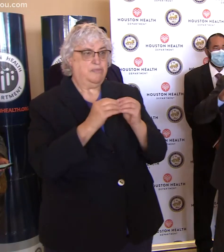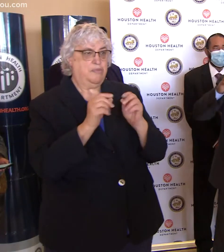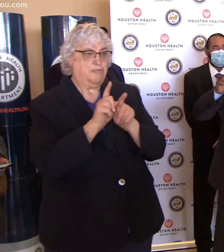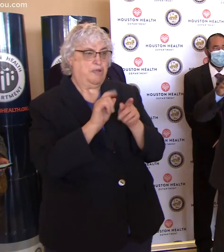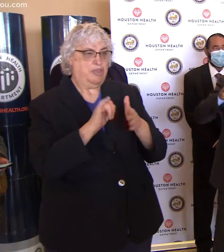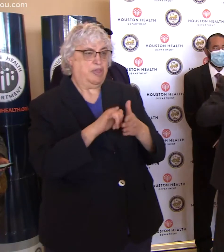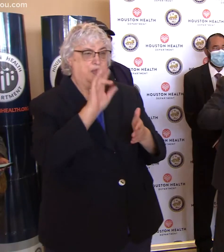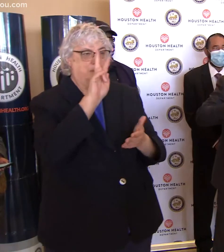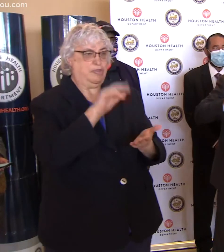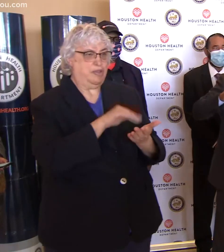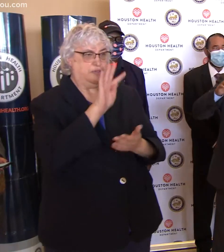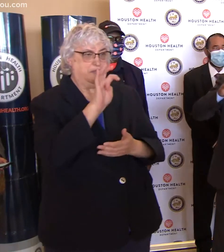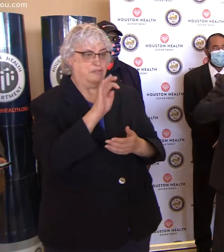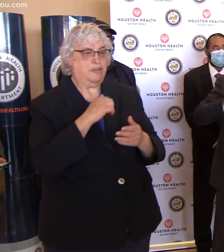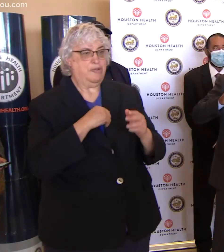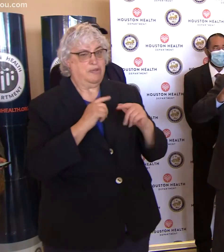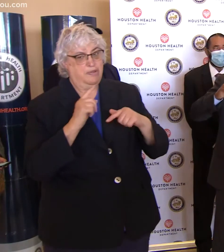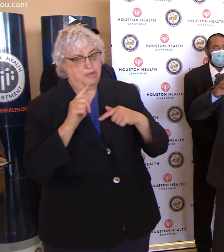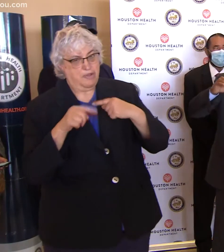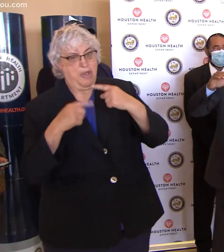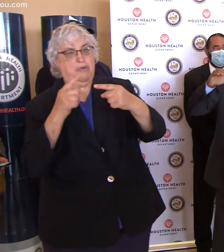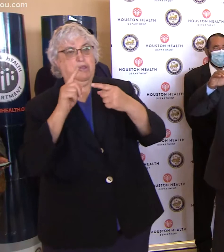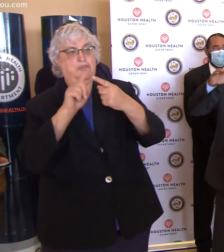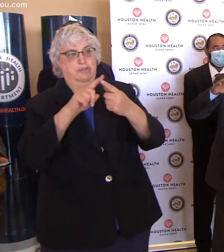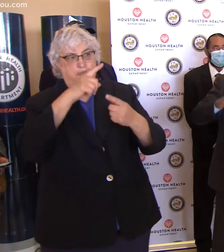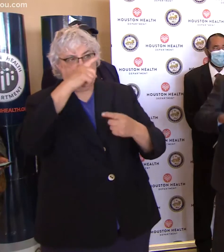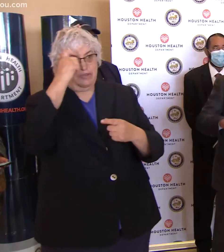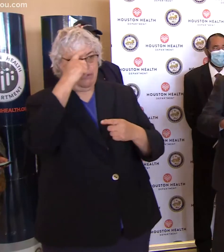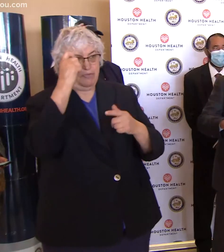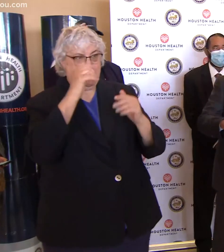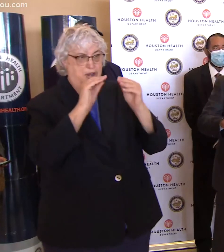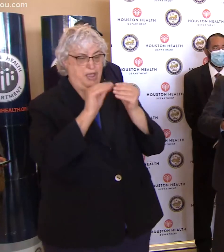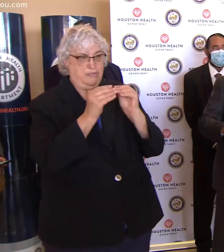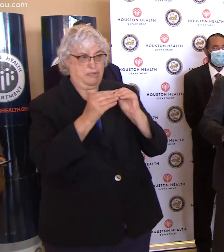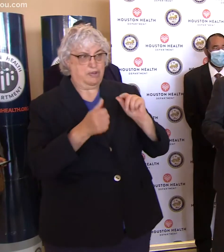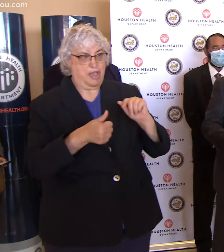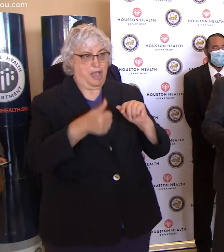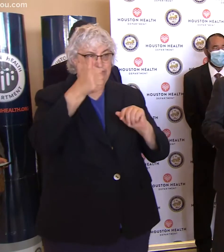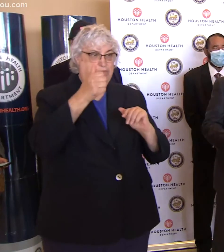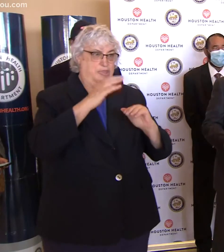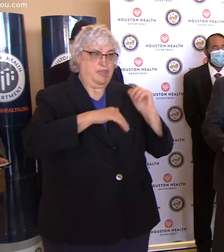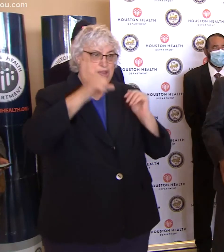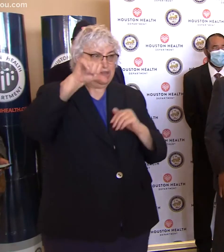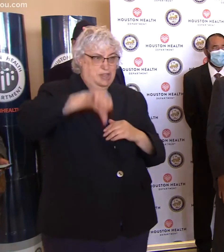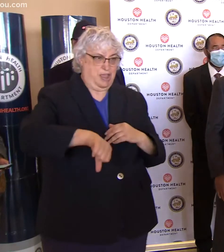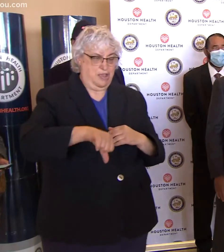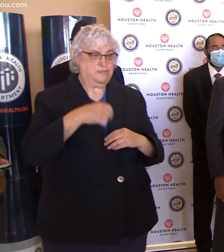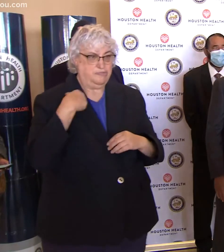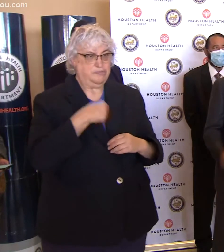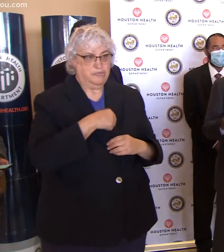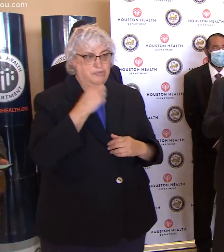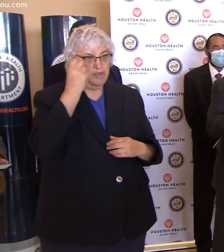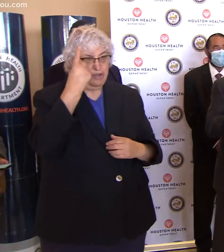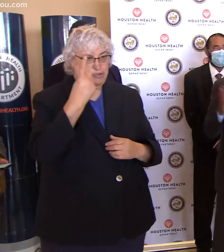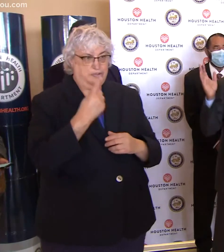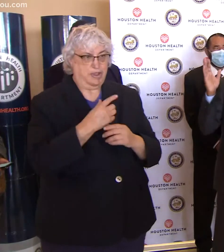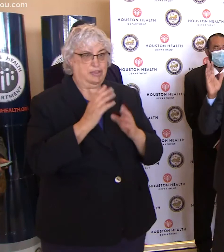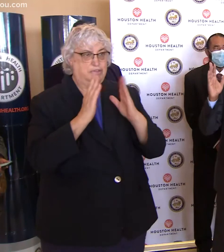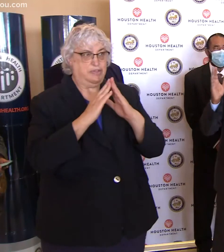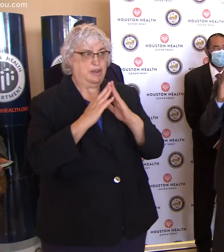than 2,400. So we are moving in that direction. It's been going up, not coming down. So we recognize that. The city